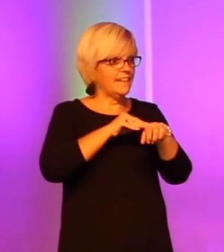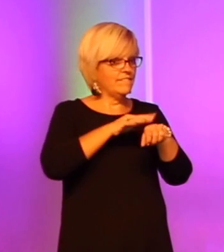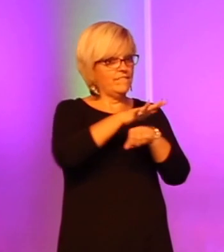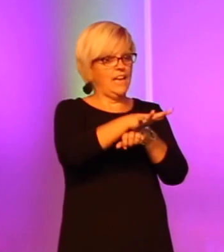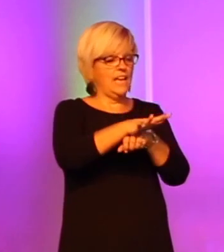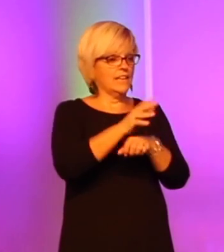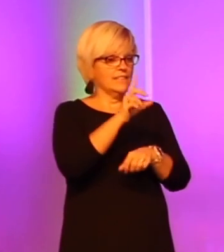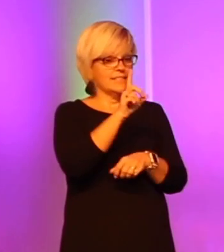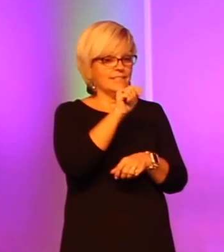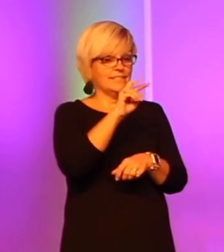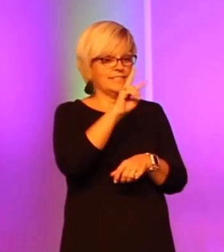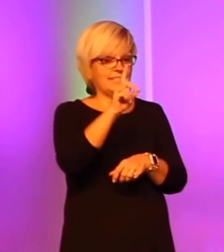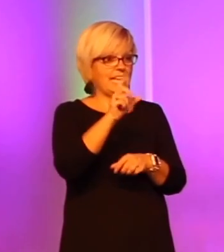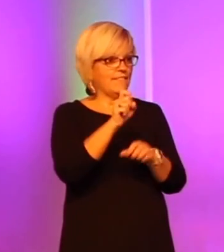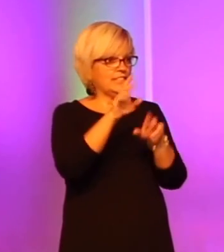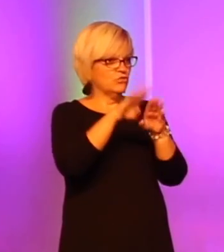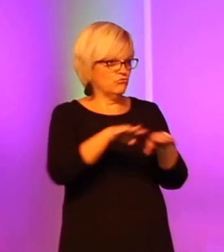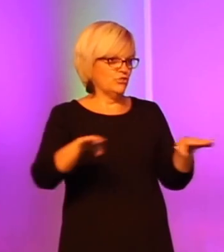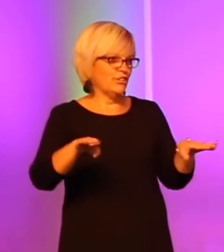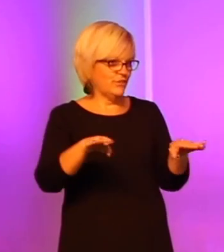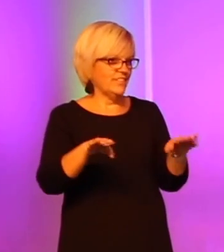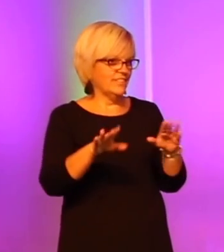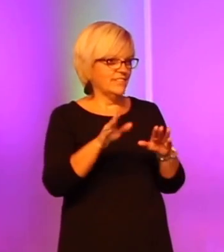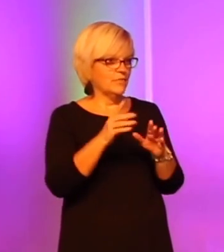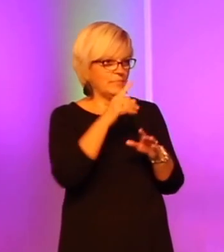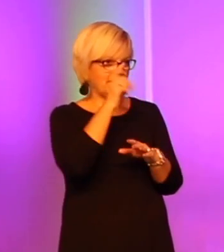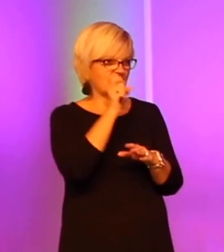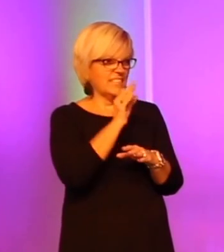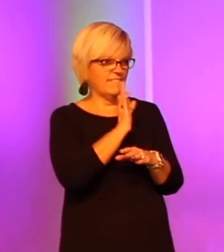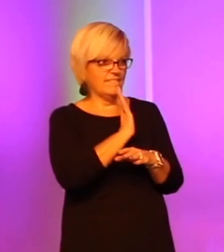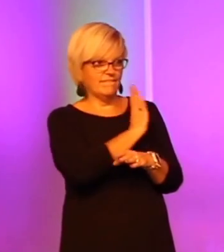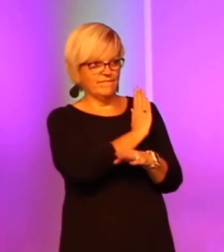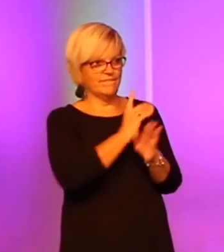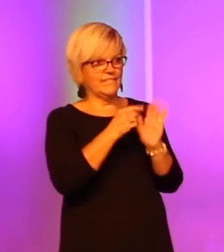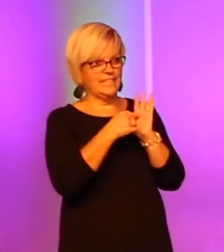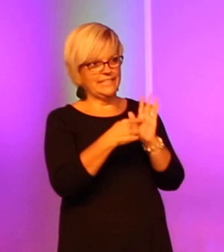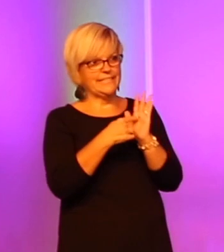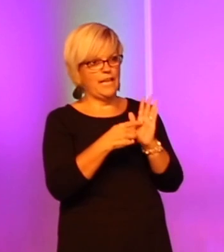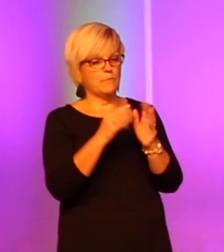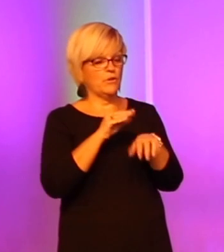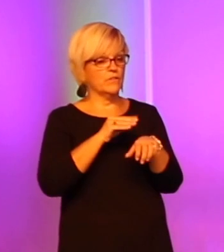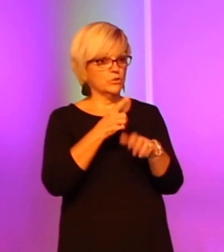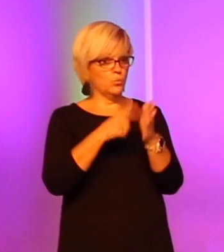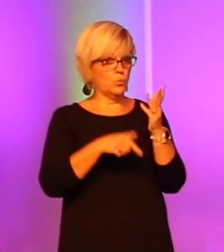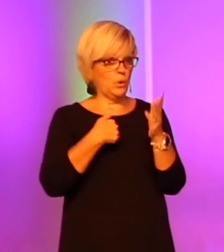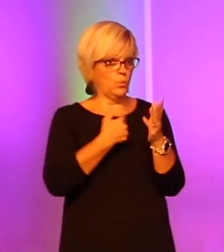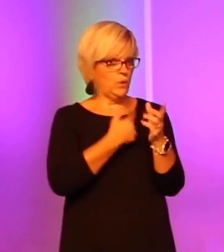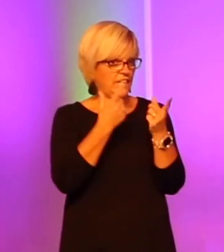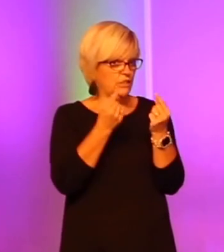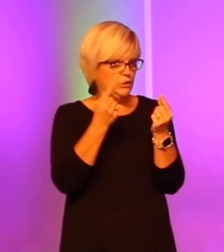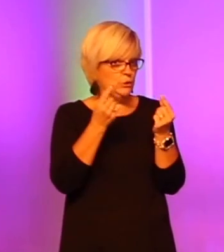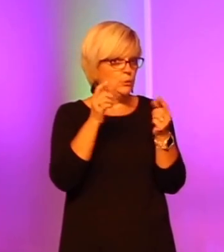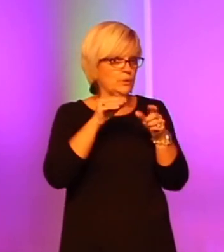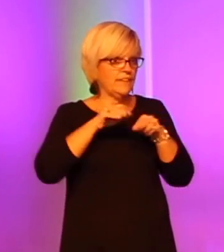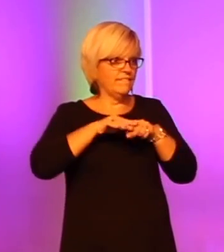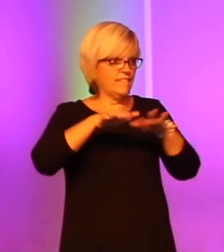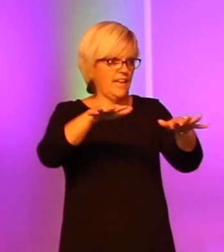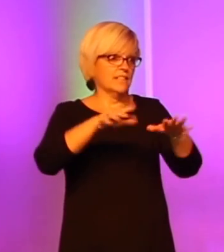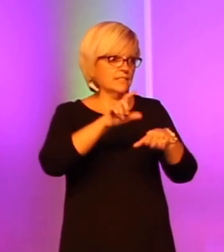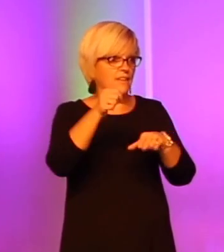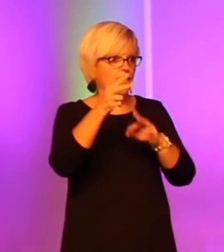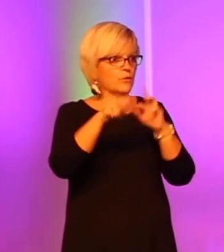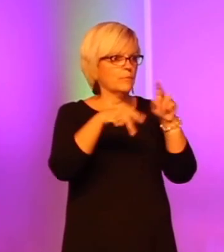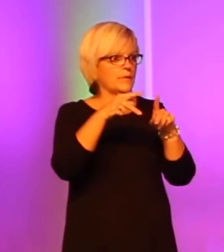his example. So it does, what we do does affect other people. In the Old Testament book of Joshua, there's a man named